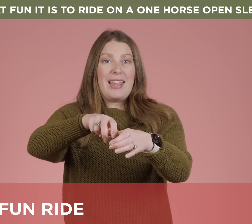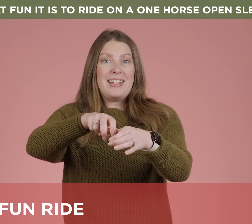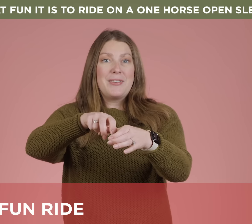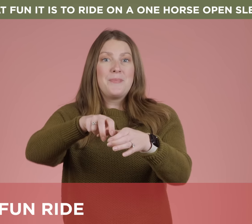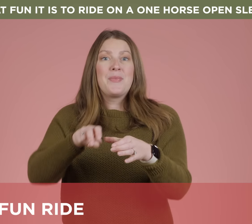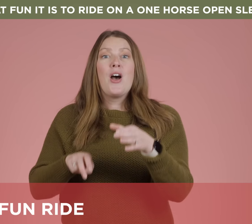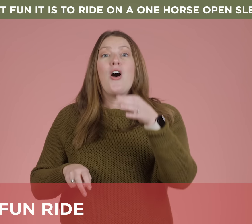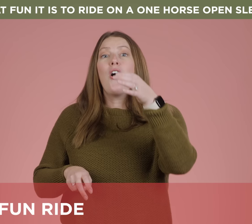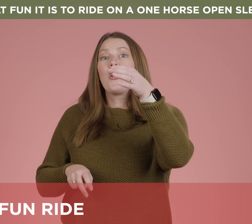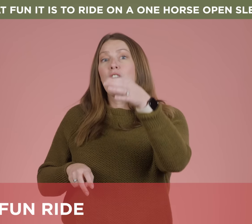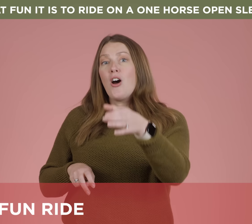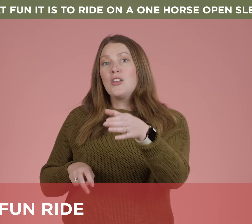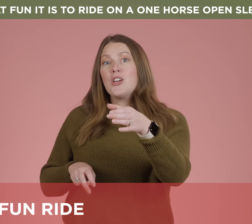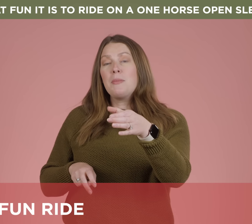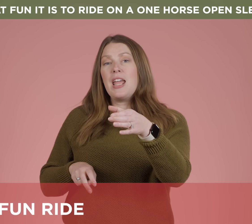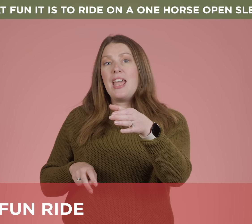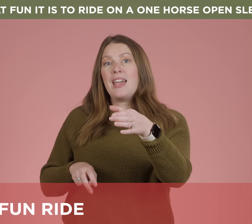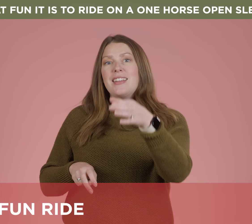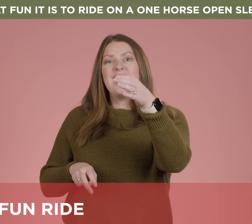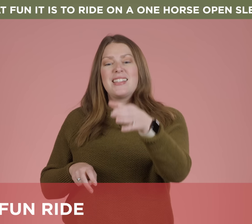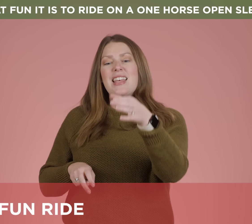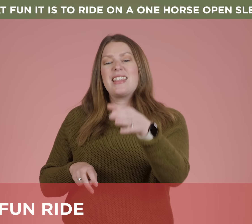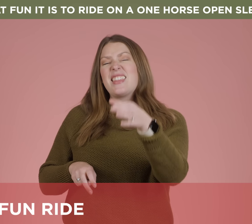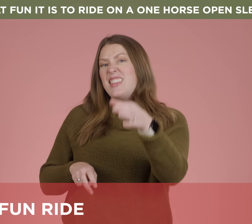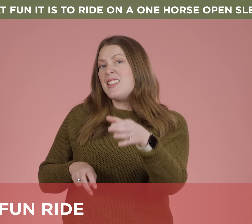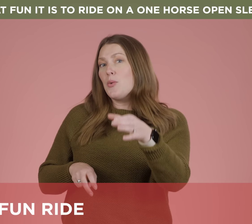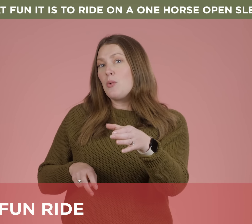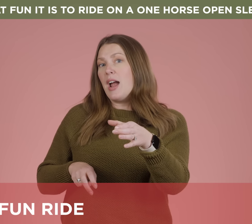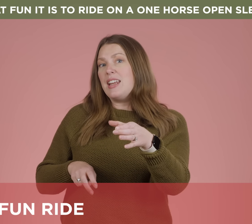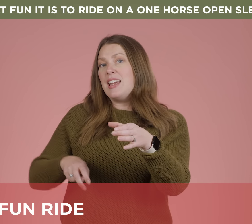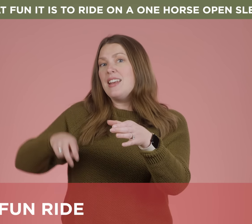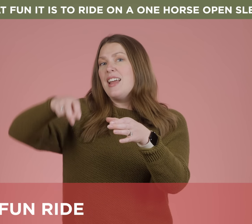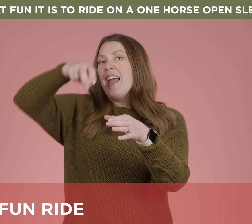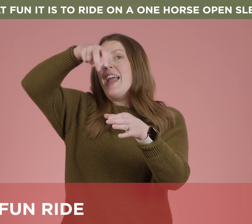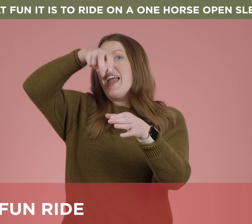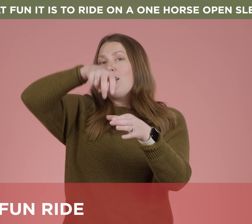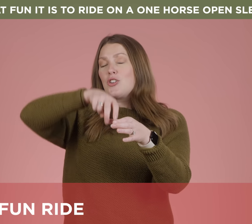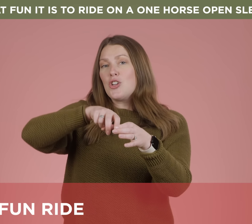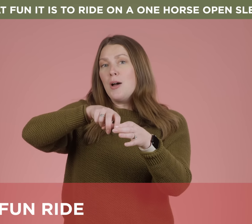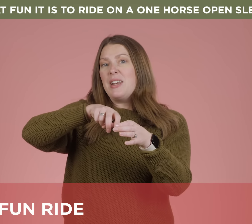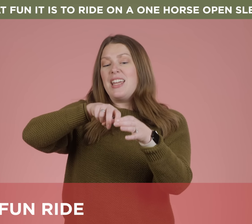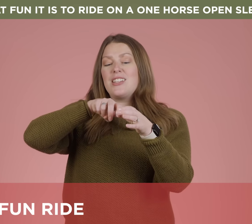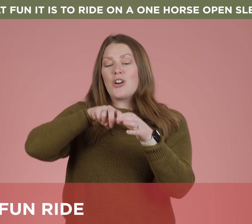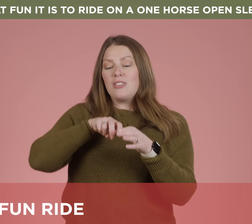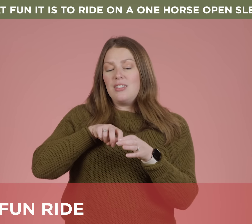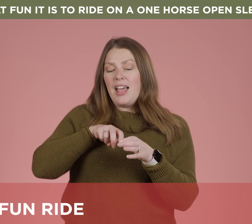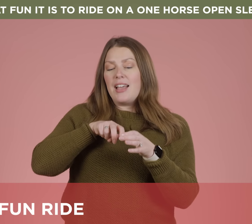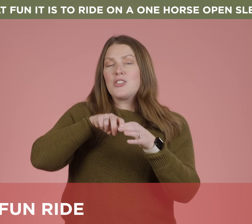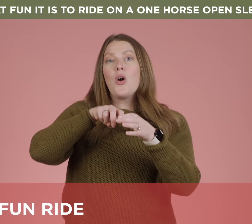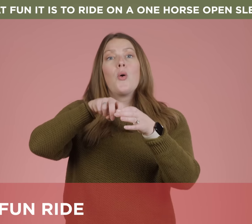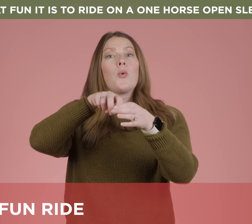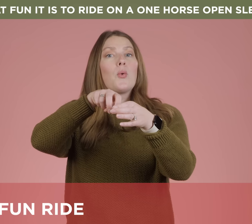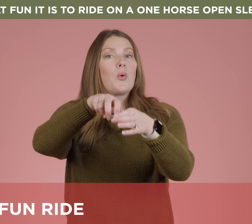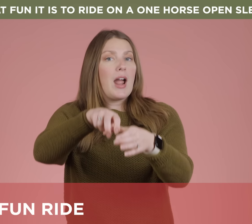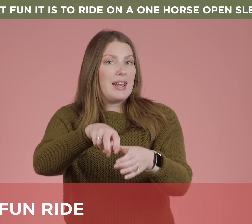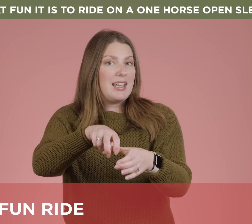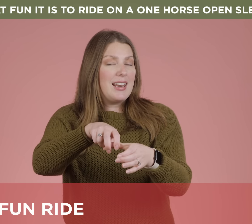ride. Our non-dominant hand is like the thing that we're riding in, and our dominant is our legs riding in